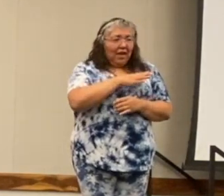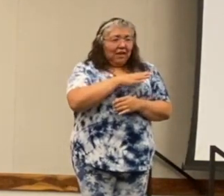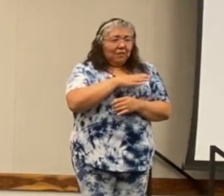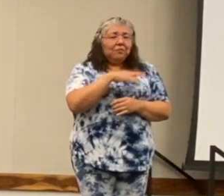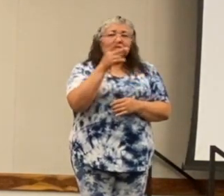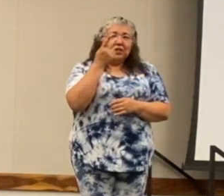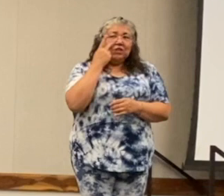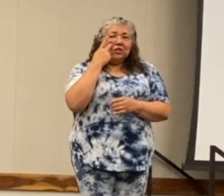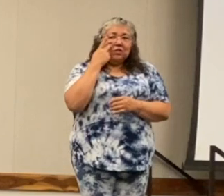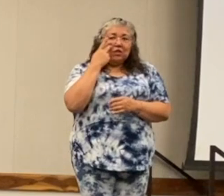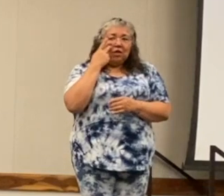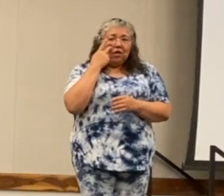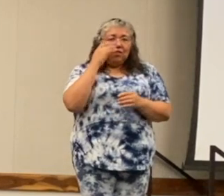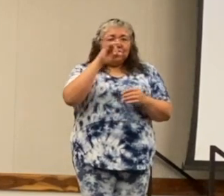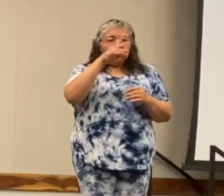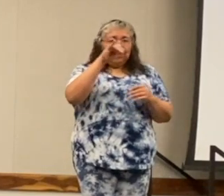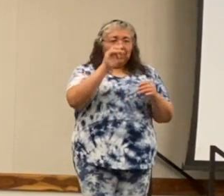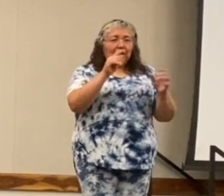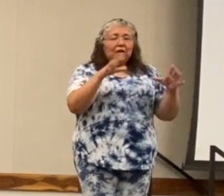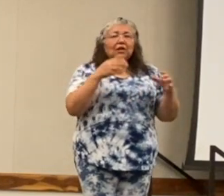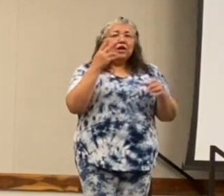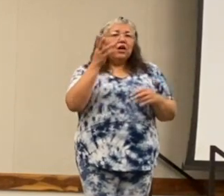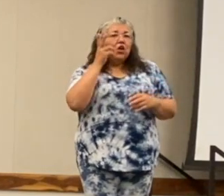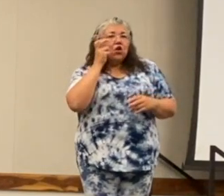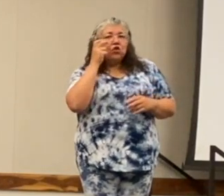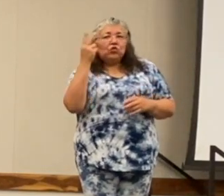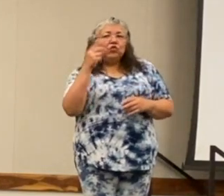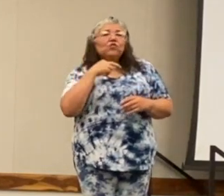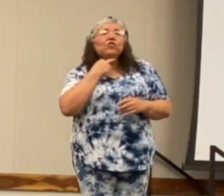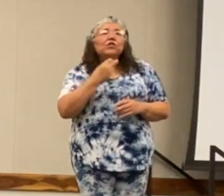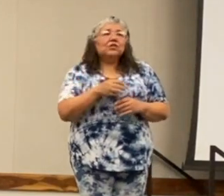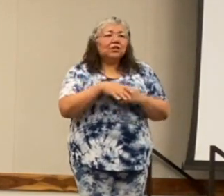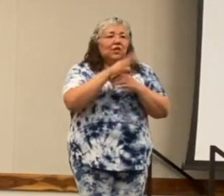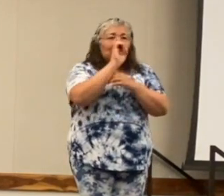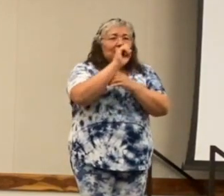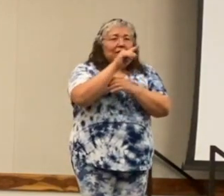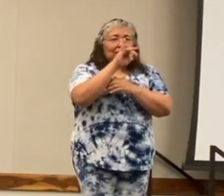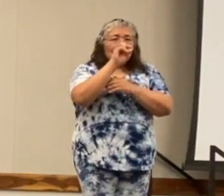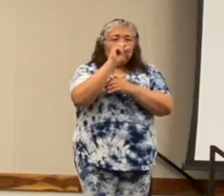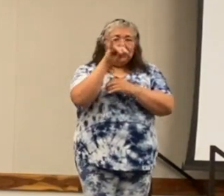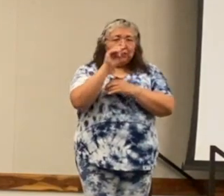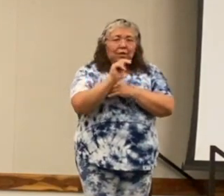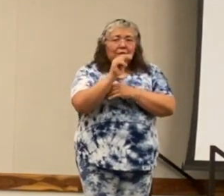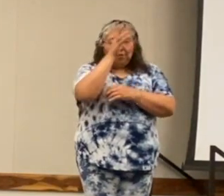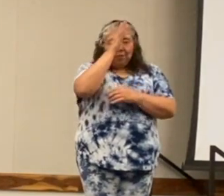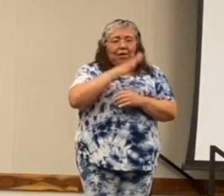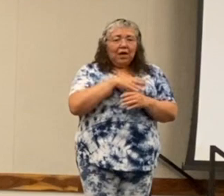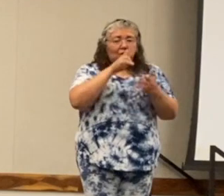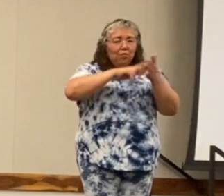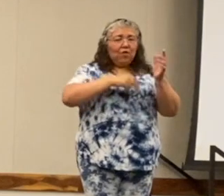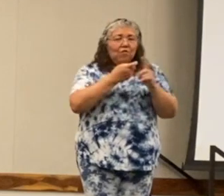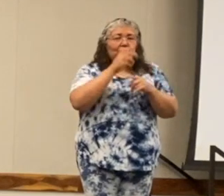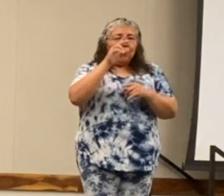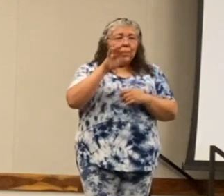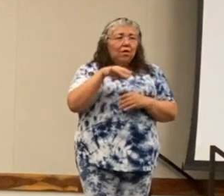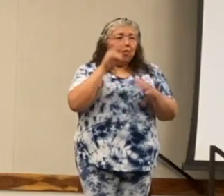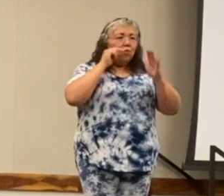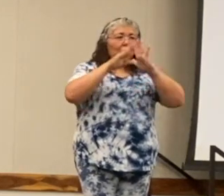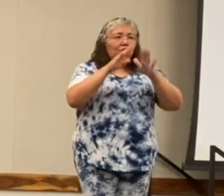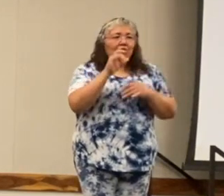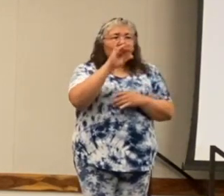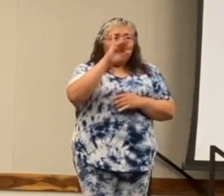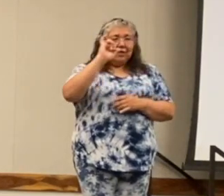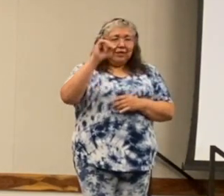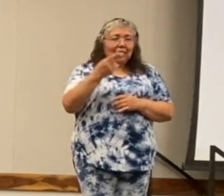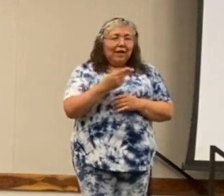saw the chariot and he heard two voices. He heard the Ethiopian man as he read from the prophet Isaiah and the Holy Spirit telling him to